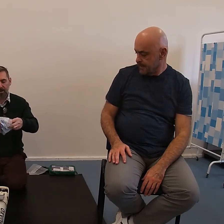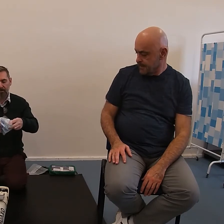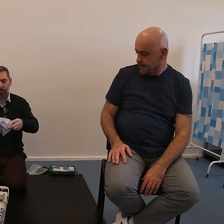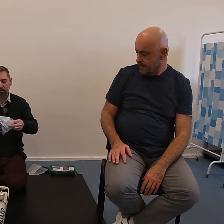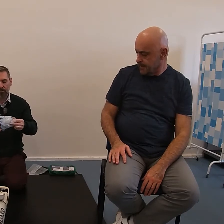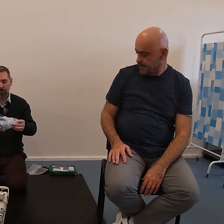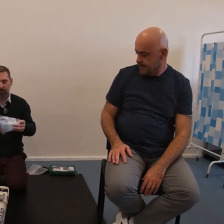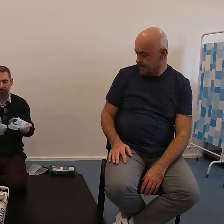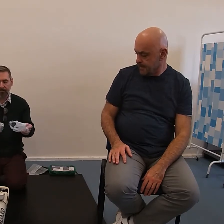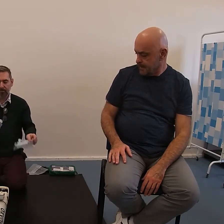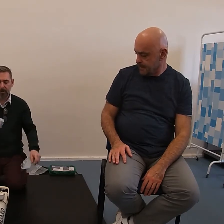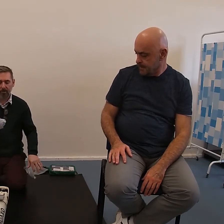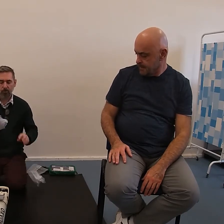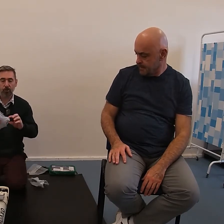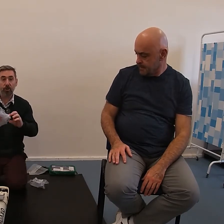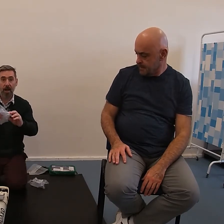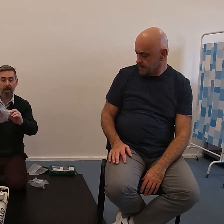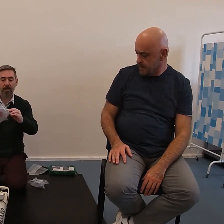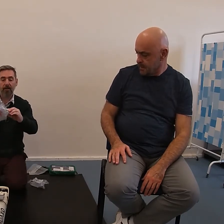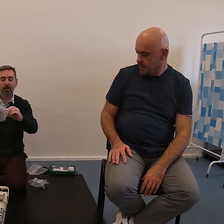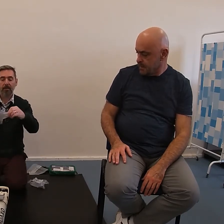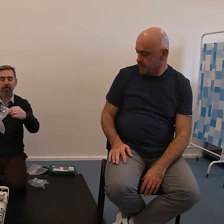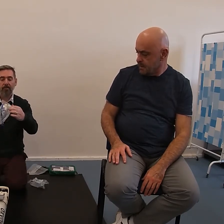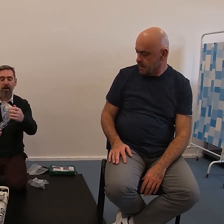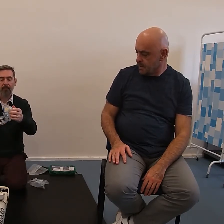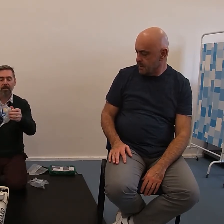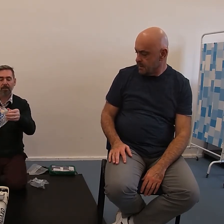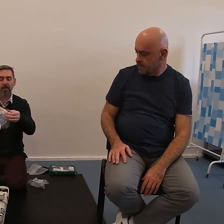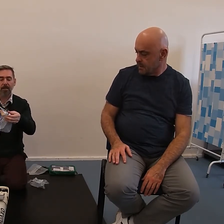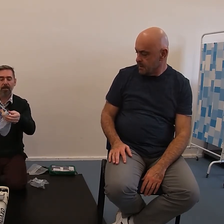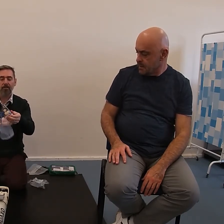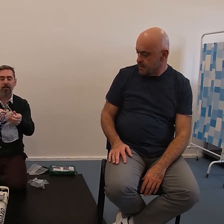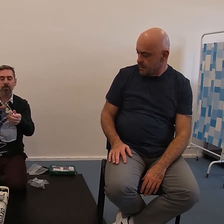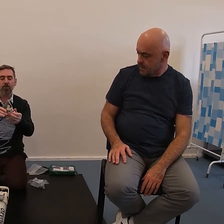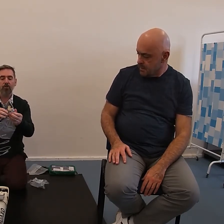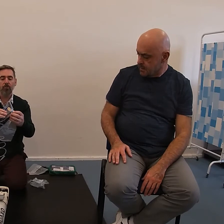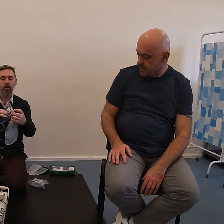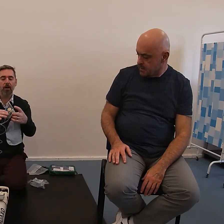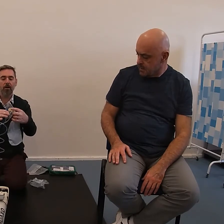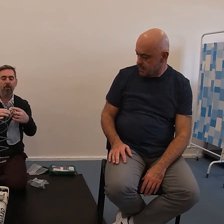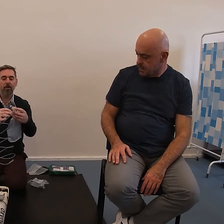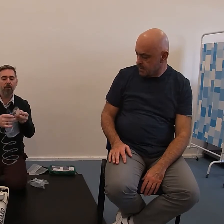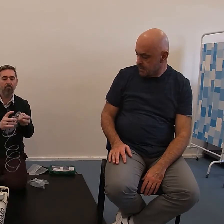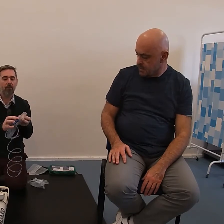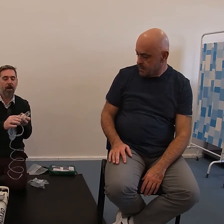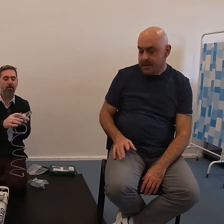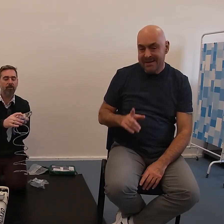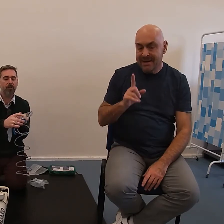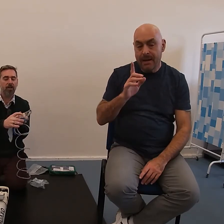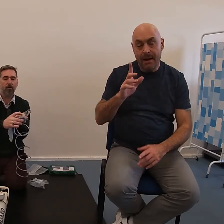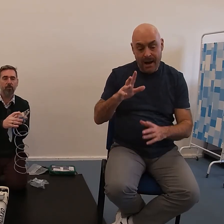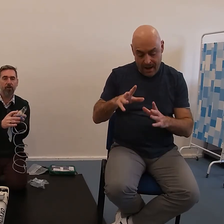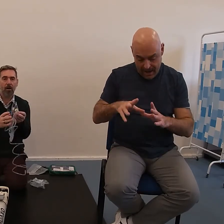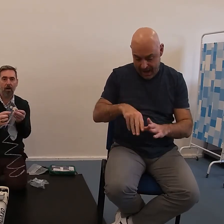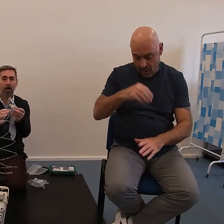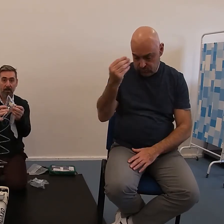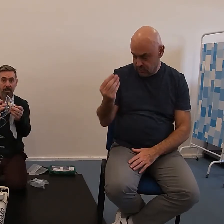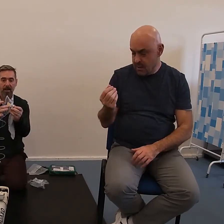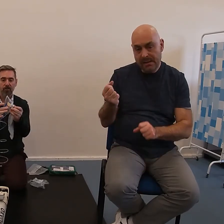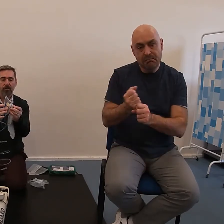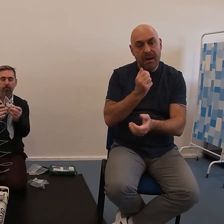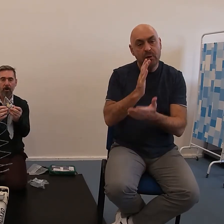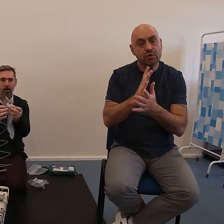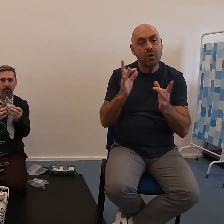it's really important that you check that basically these 2 yellow round seals